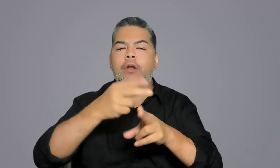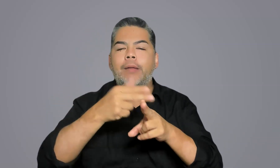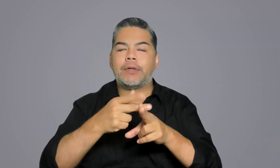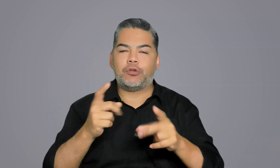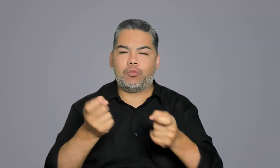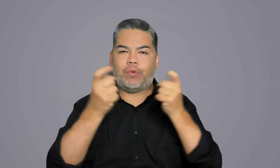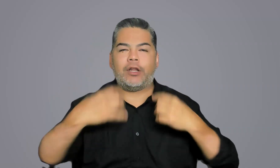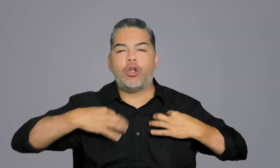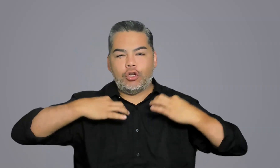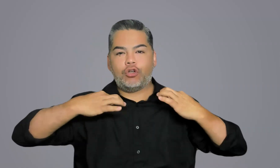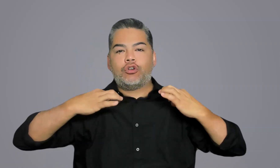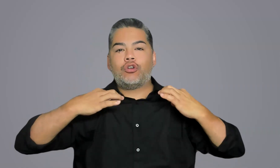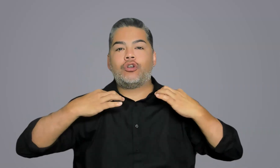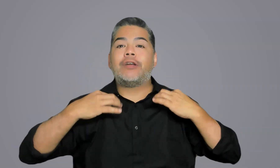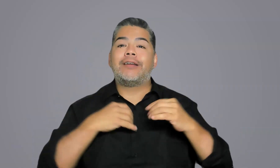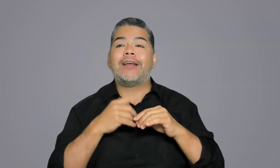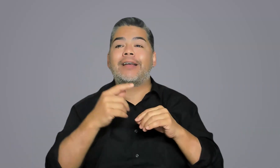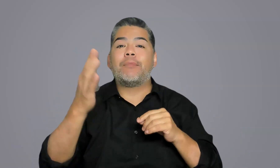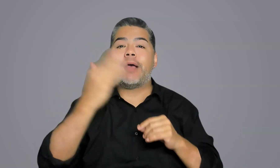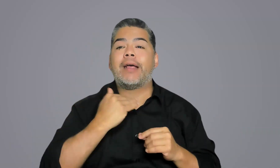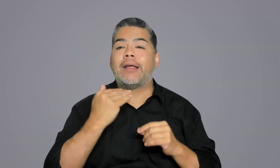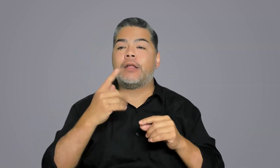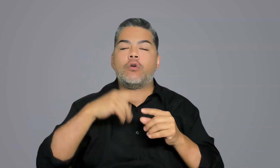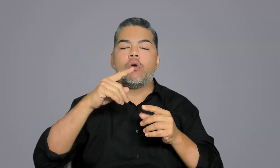So stay tuned for Invisible Until It Hurts,